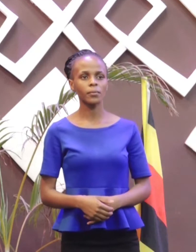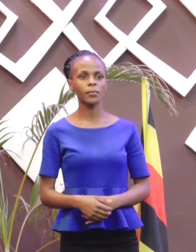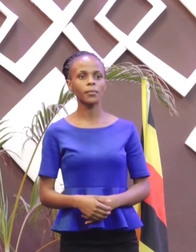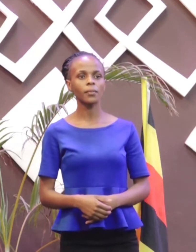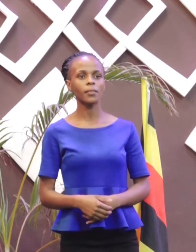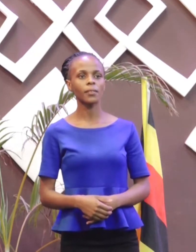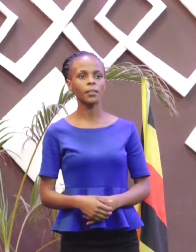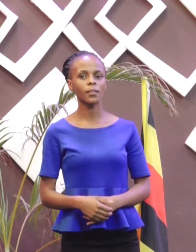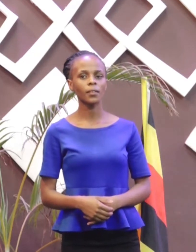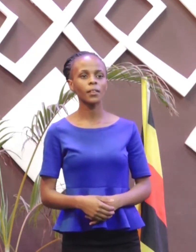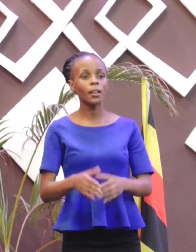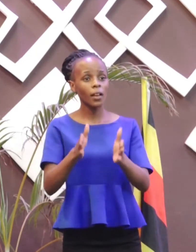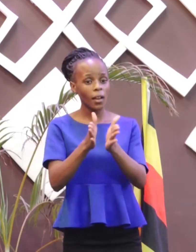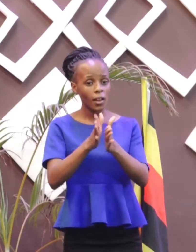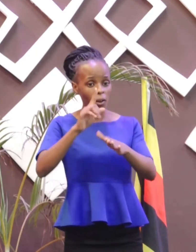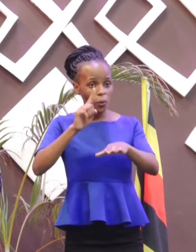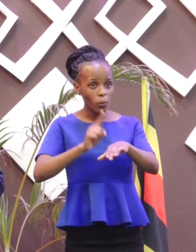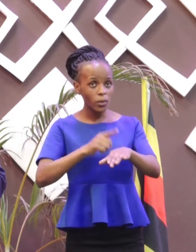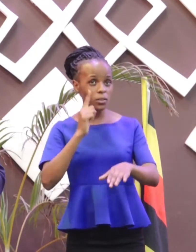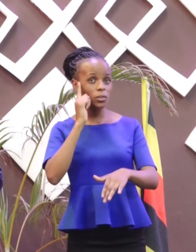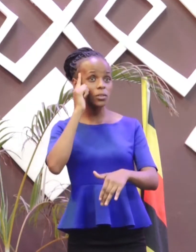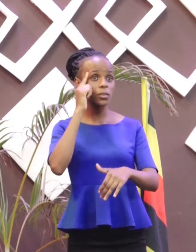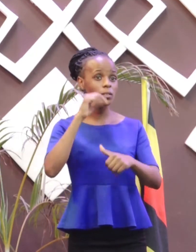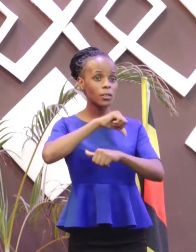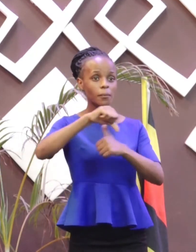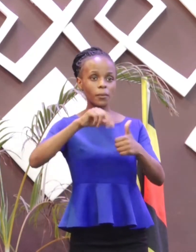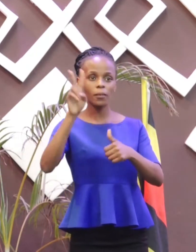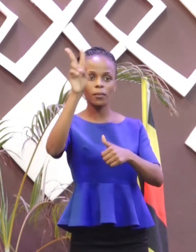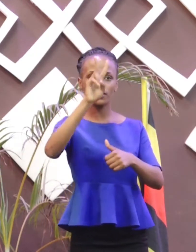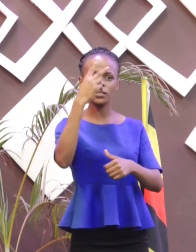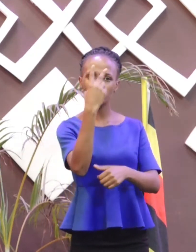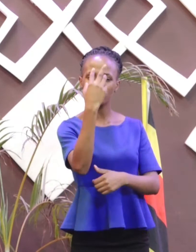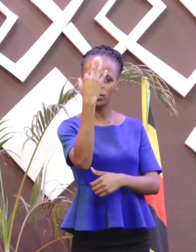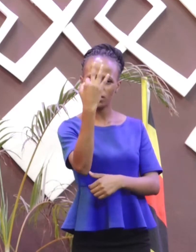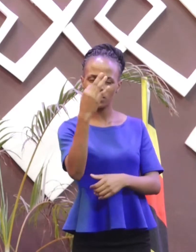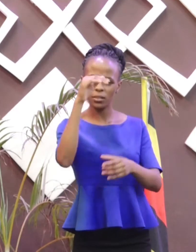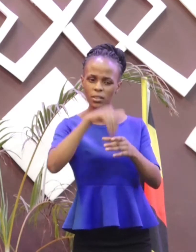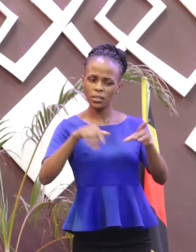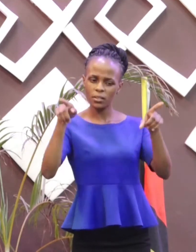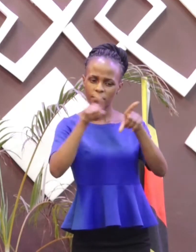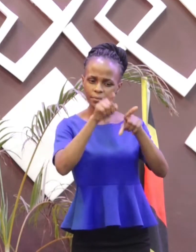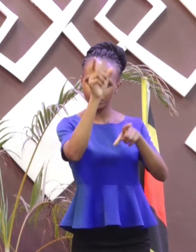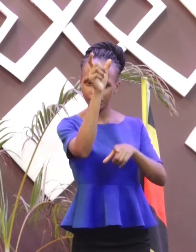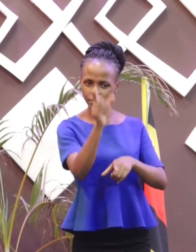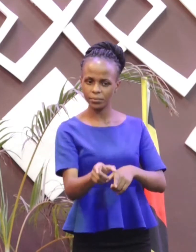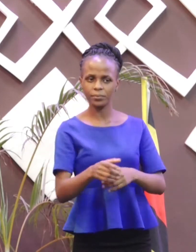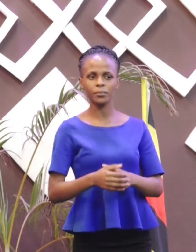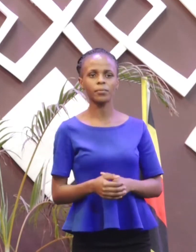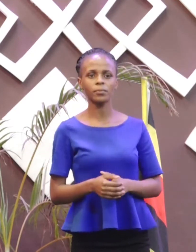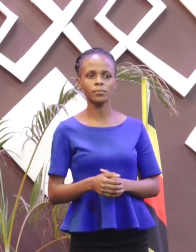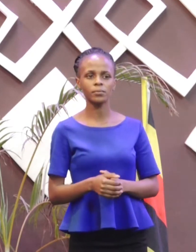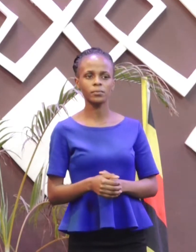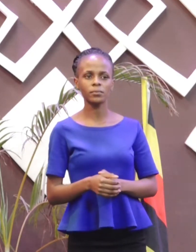and when you consider verses 23 in the same chapter erabo ogenda kulunyiriro lwabiri mwesatu musula